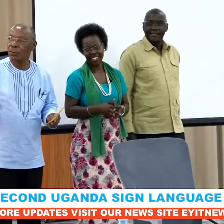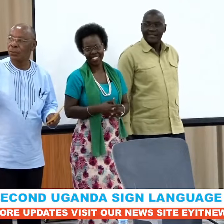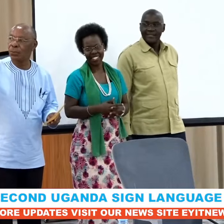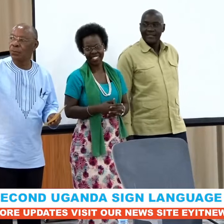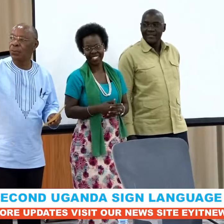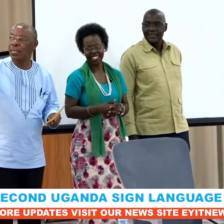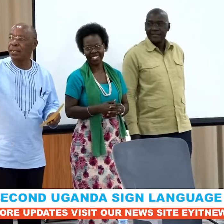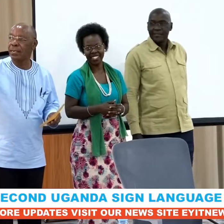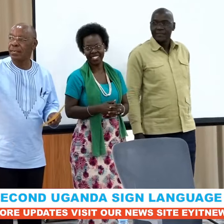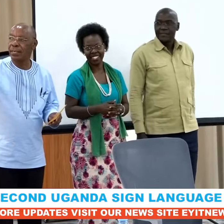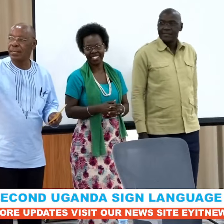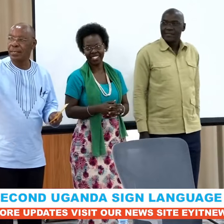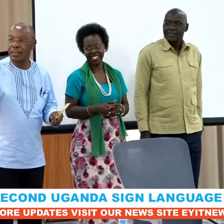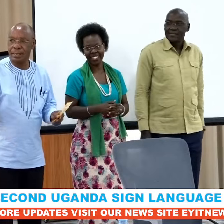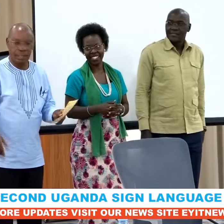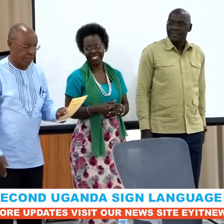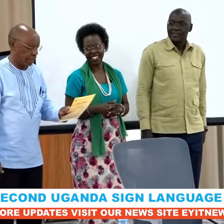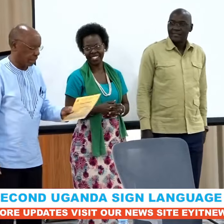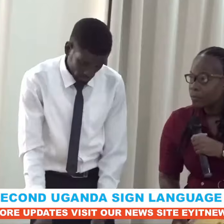Who is this?